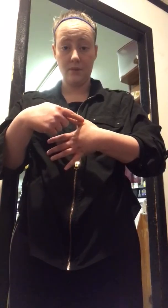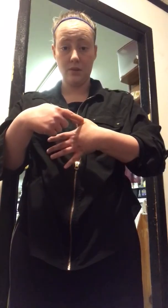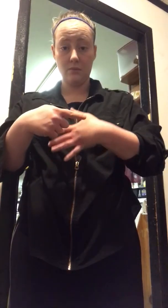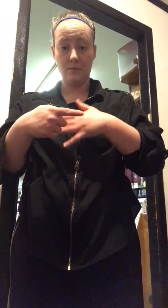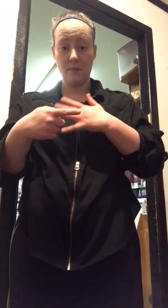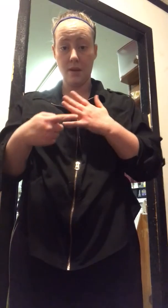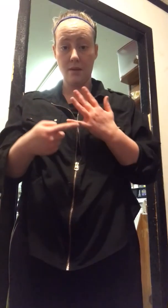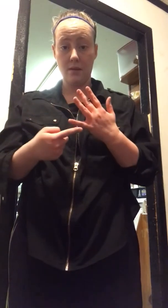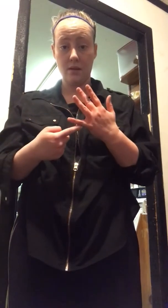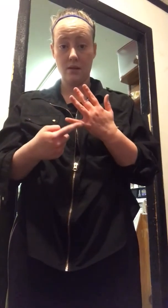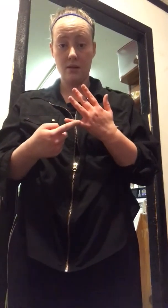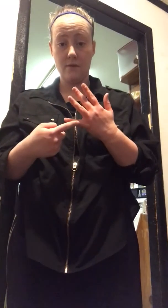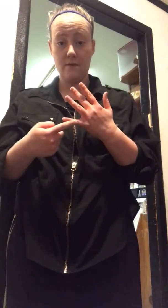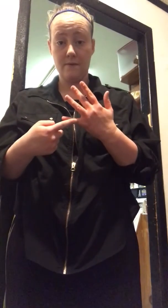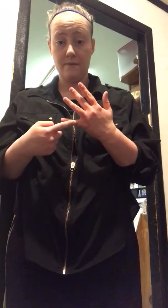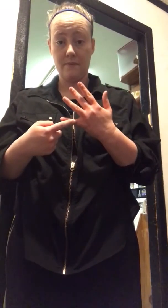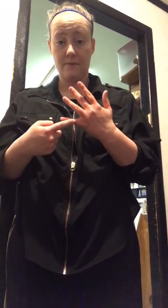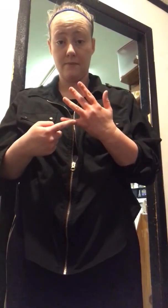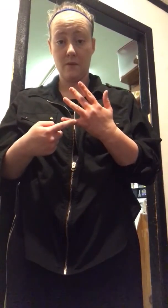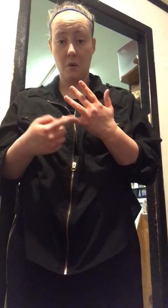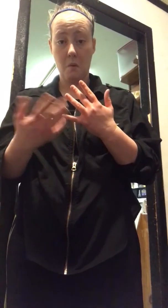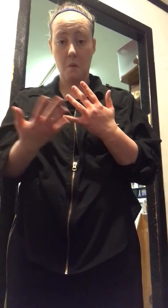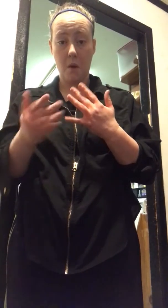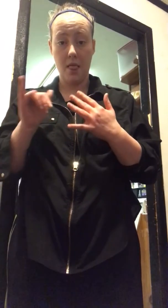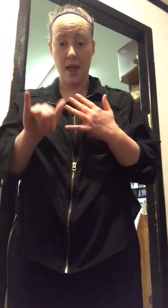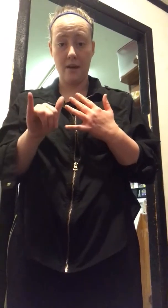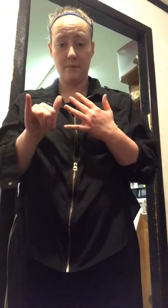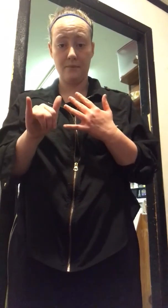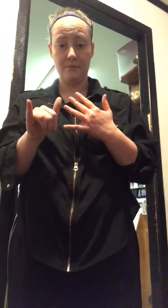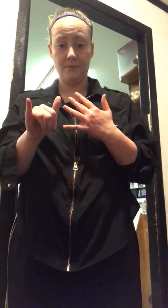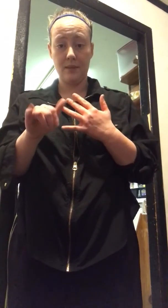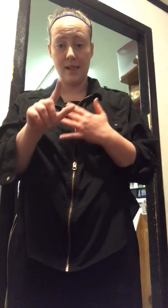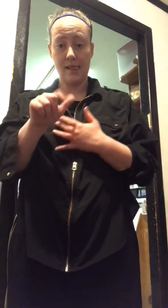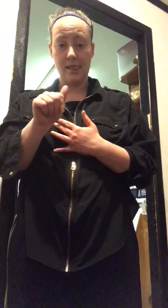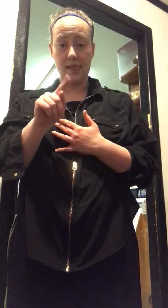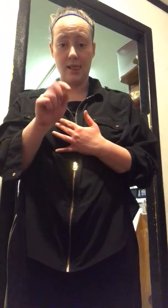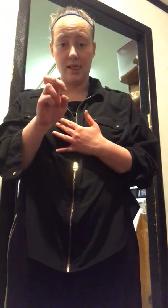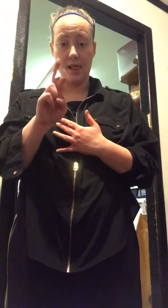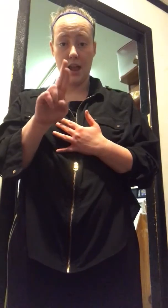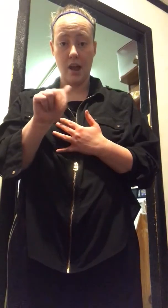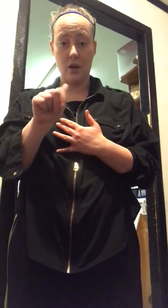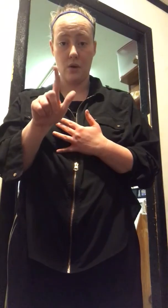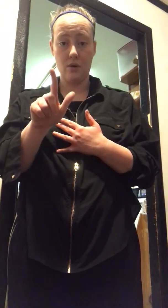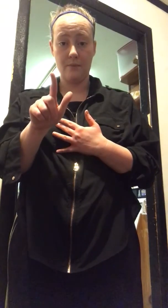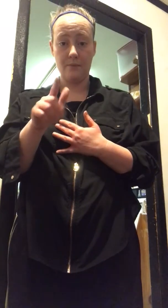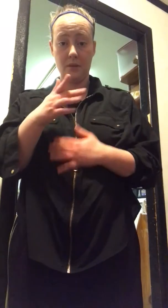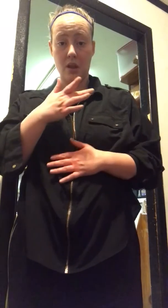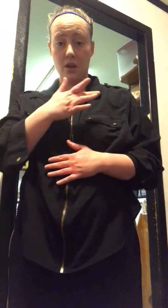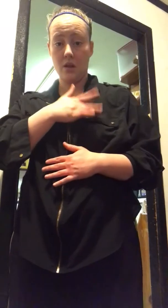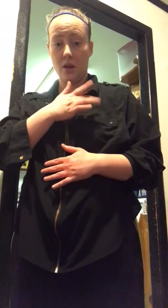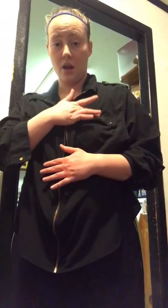to little finger number 5. Lateral. Heart to